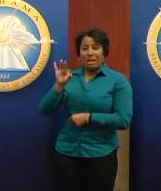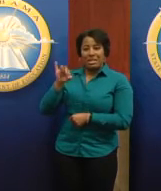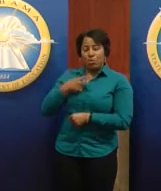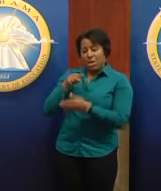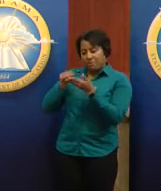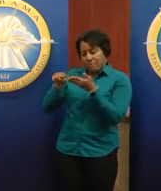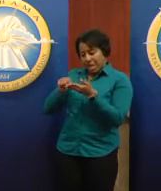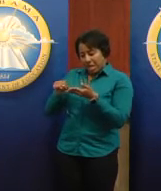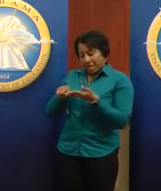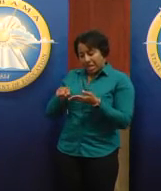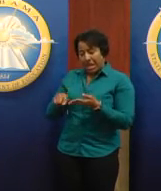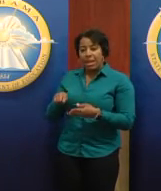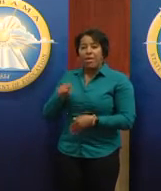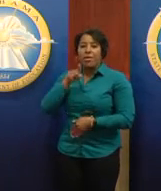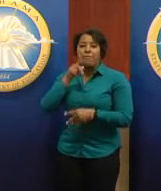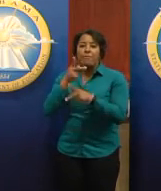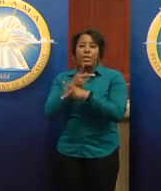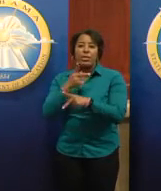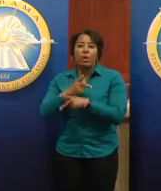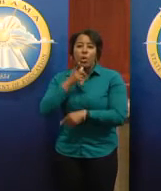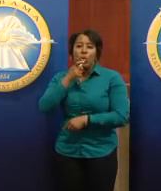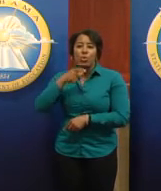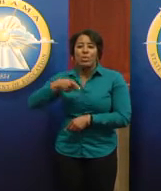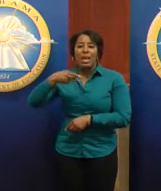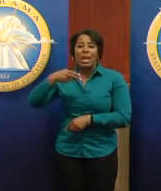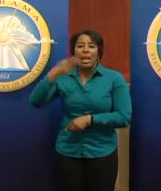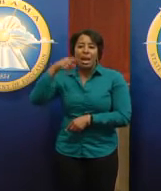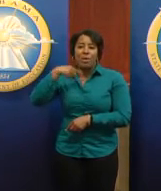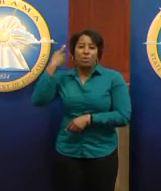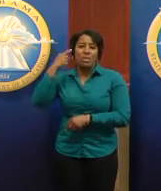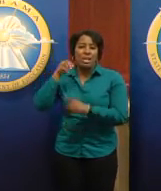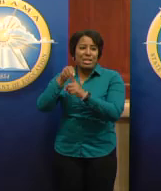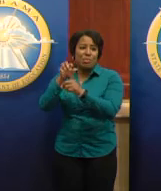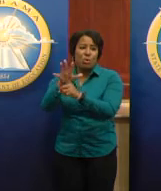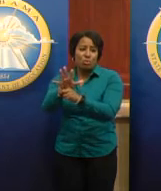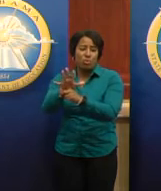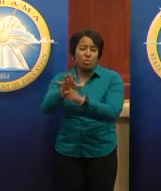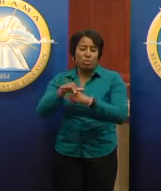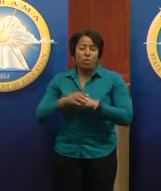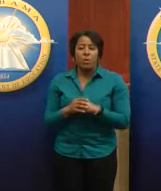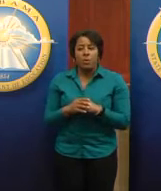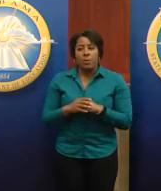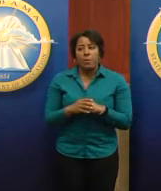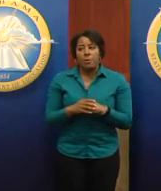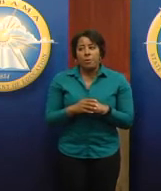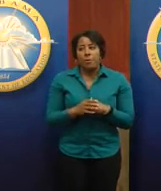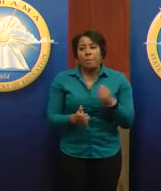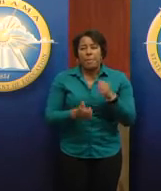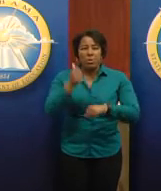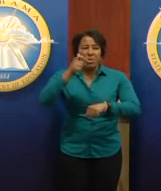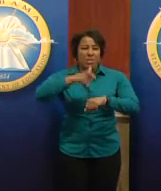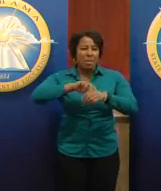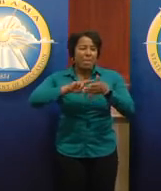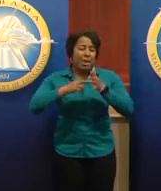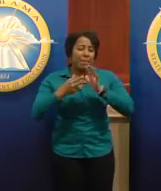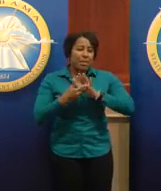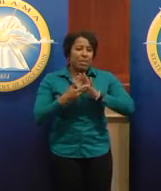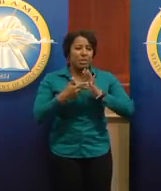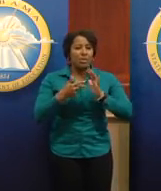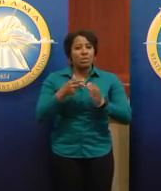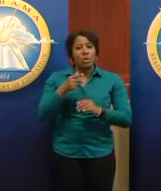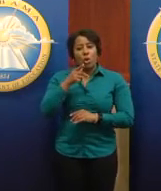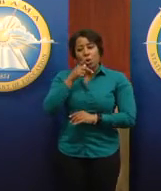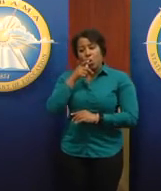out who could be a high-risk exposure to that case. In many cases, that means who has been